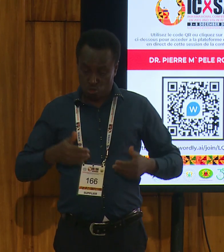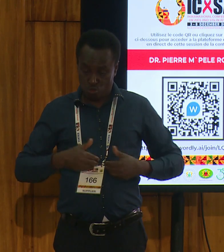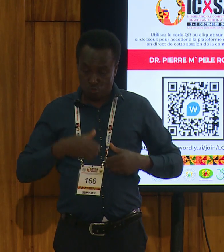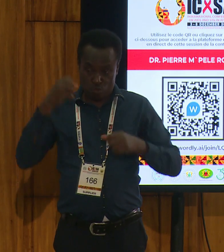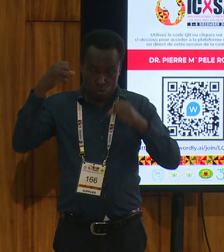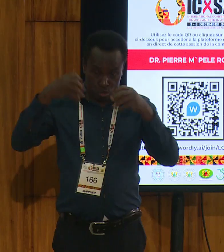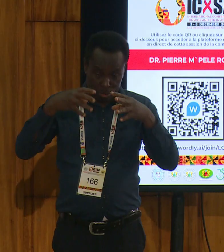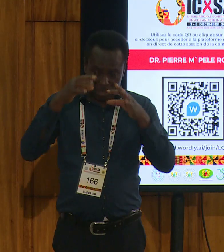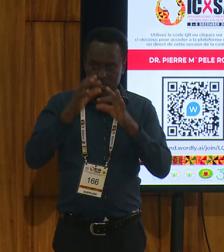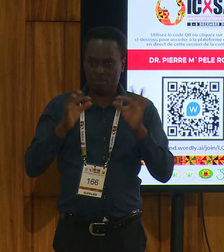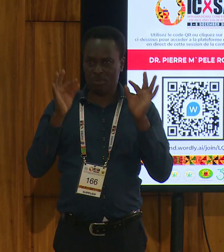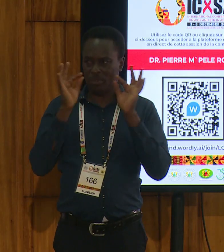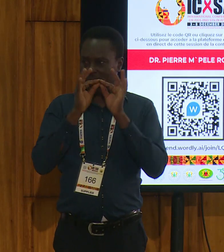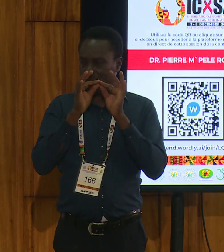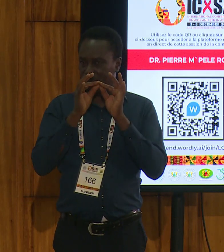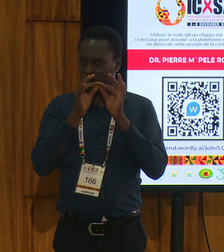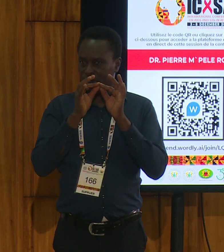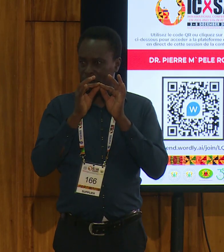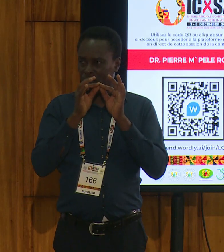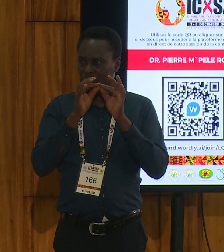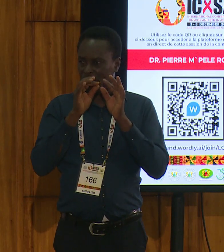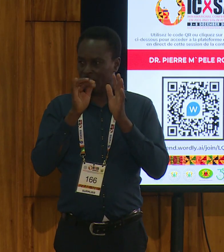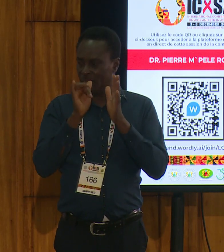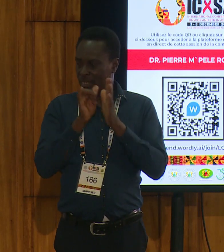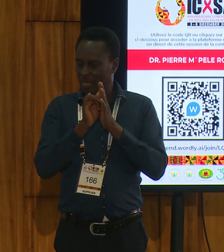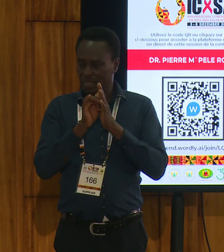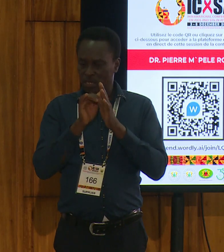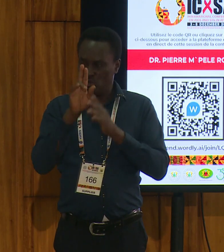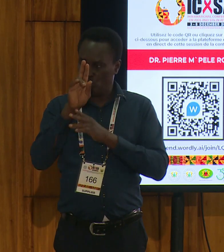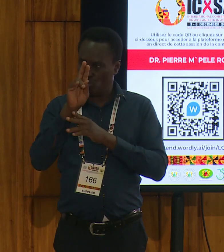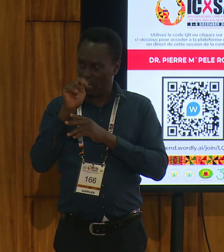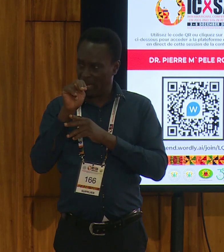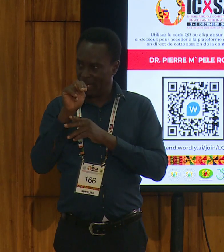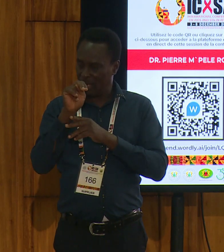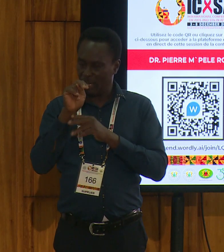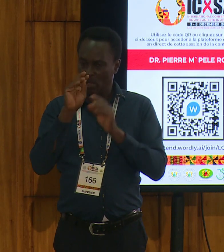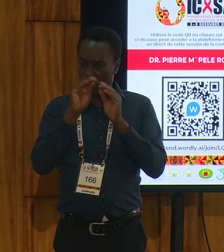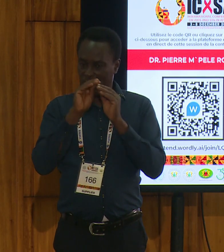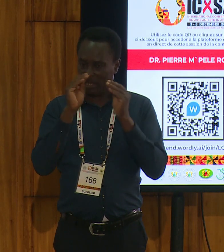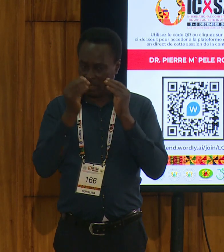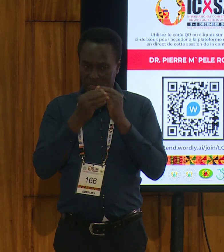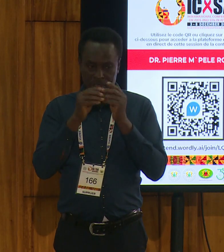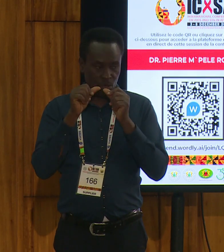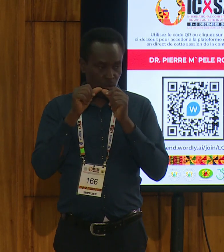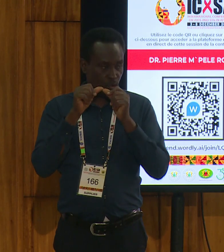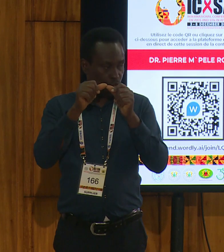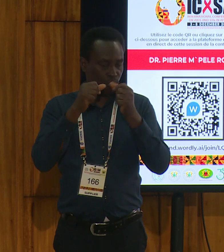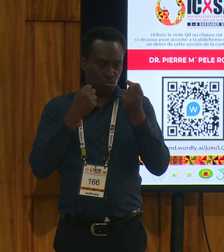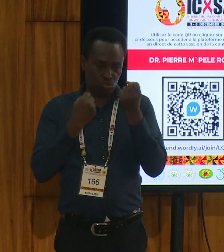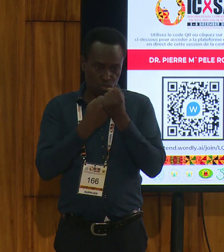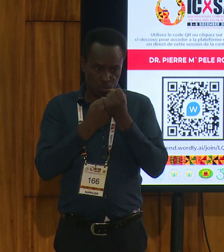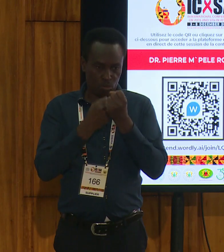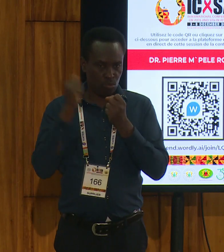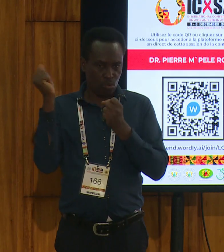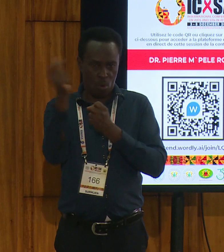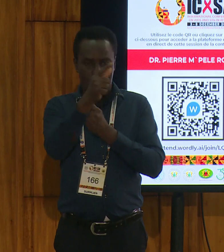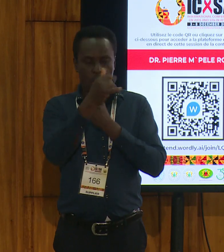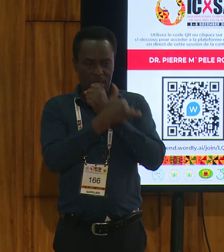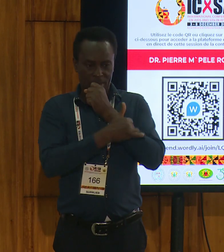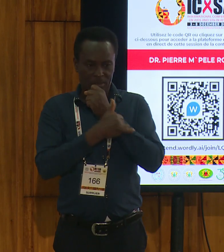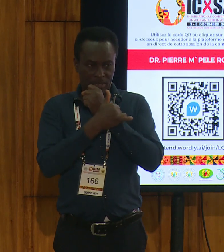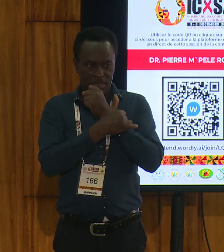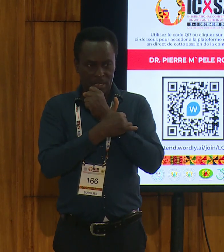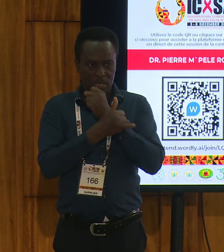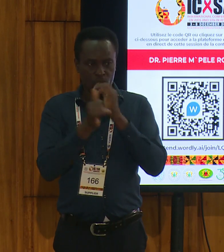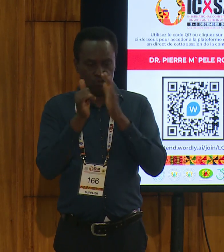that most of our organizations, particularly UN organizations, need to keep on supporting the countries in this capacity